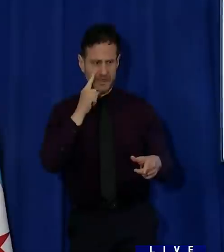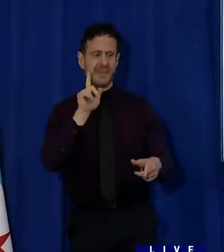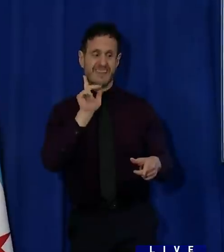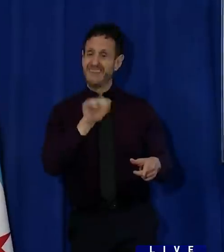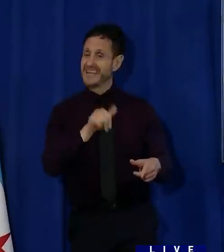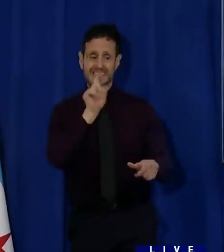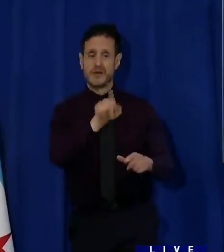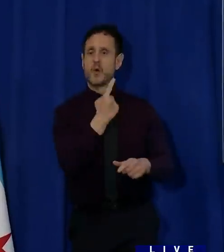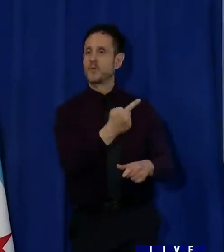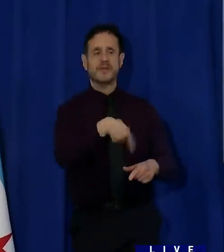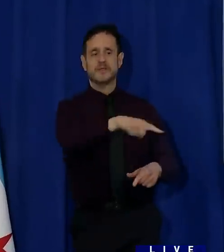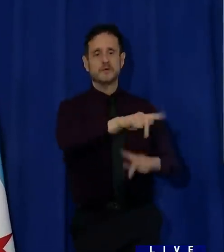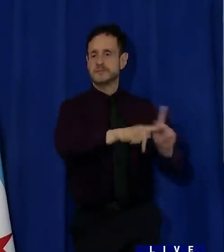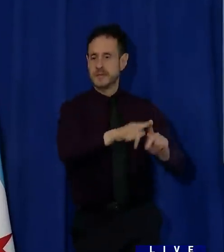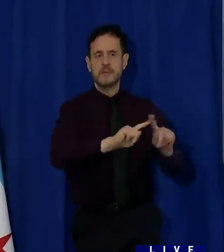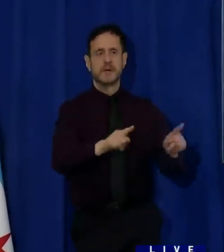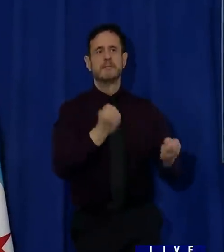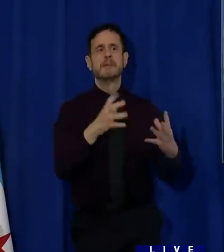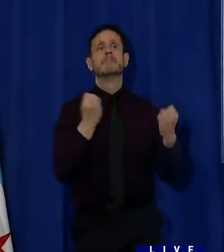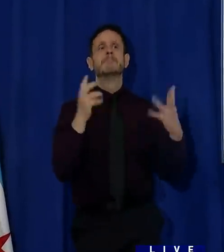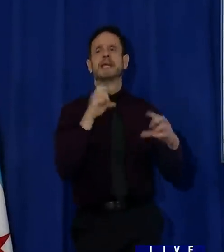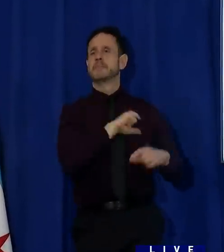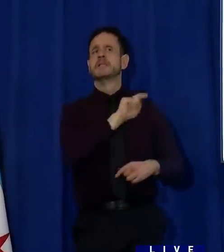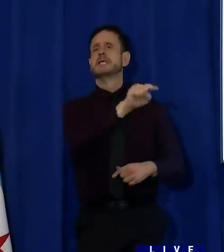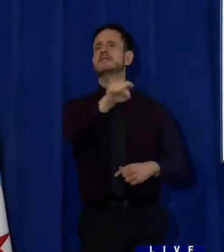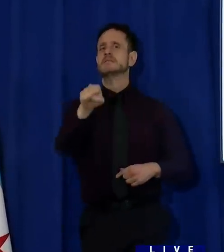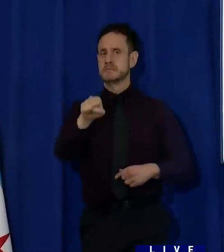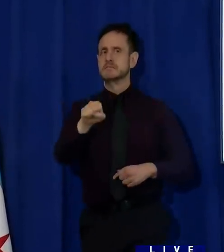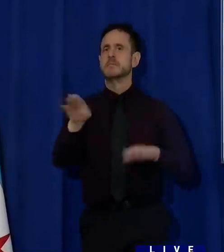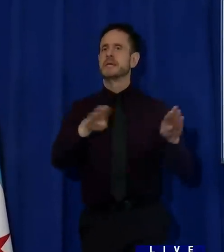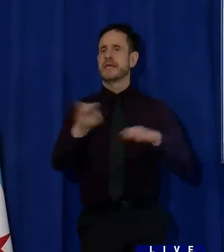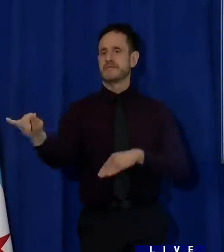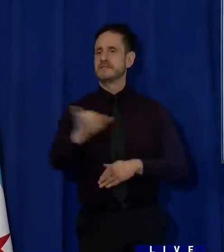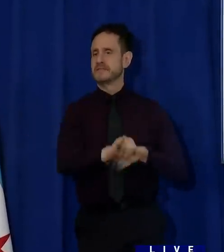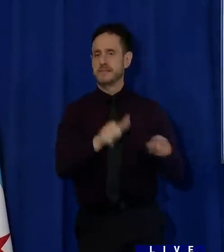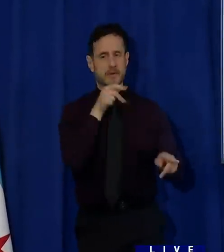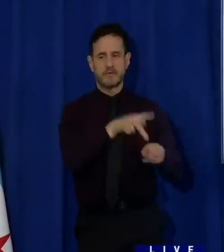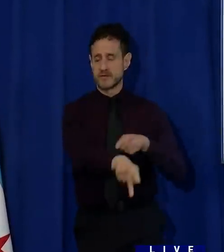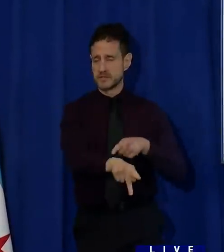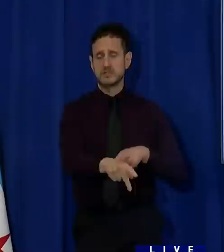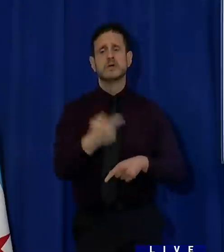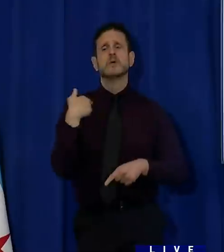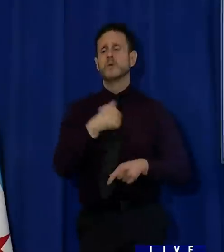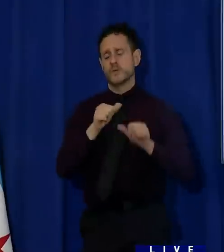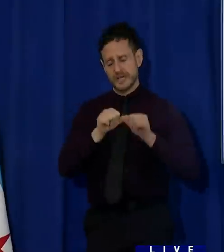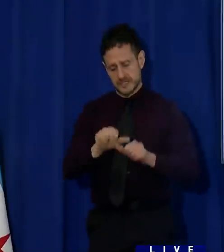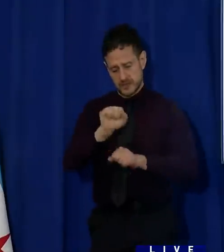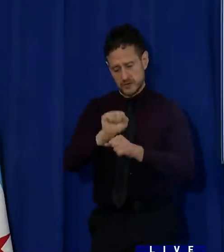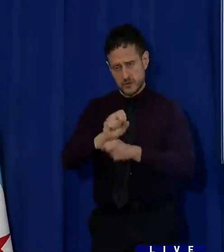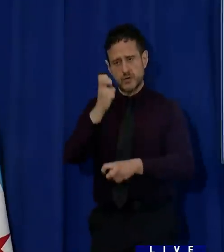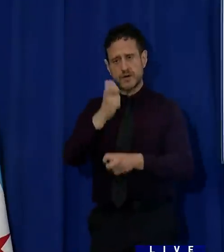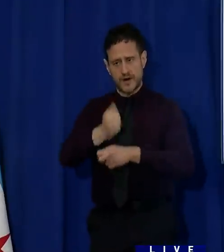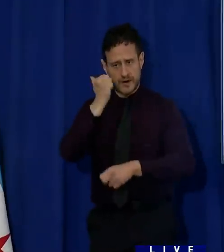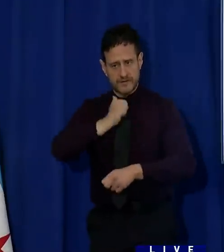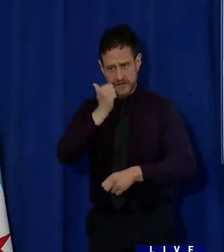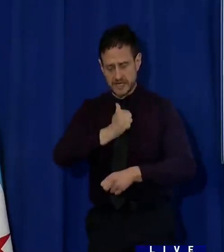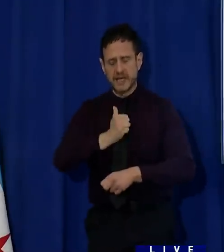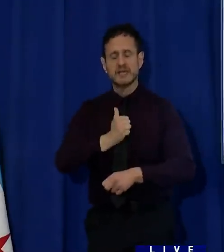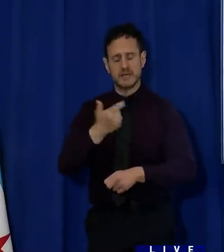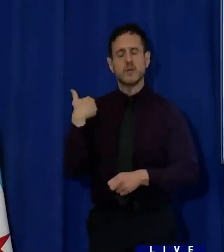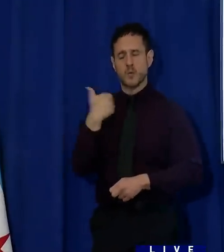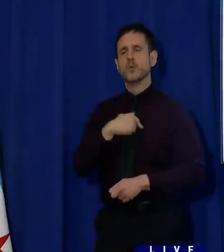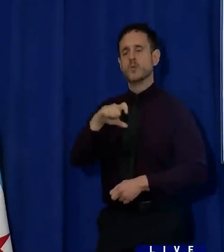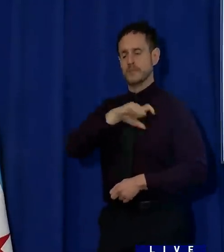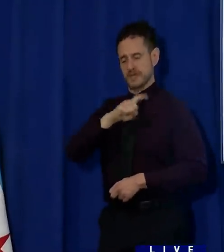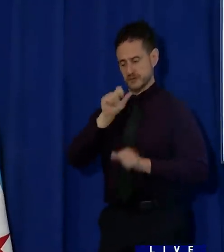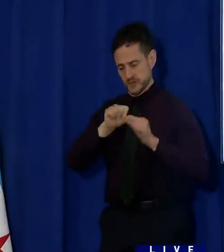it, as the first said. To continue to work hard every day is what we're going to continue to do. We're